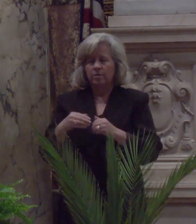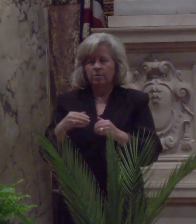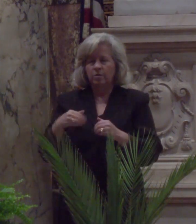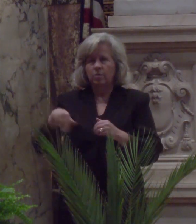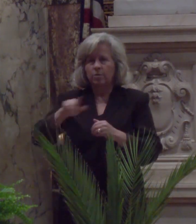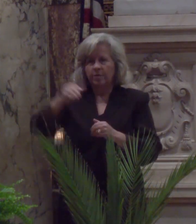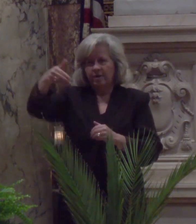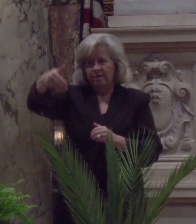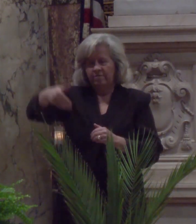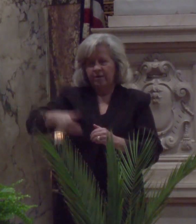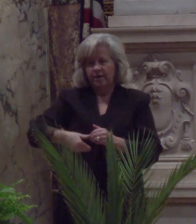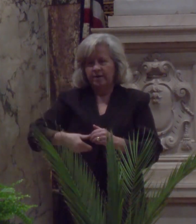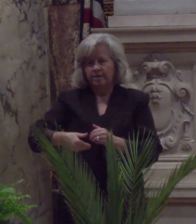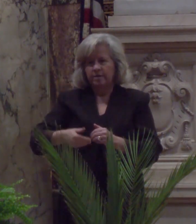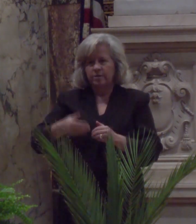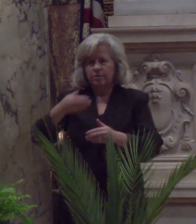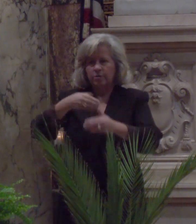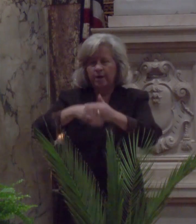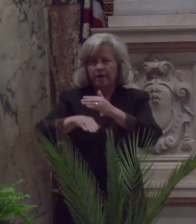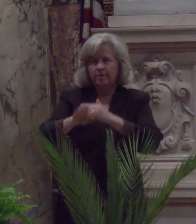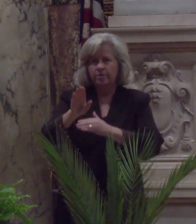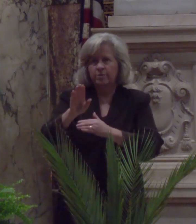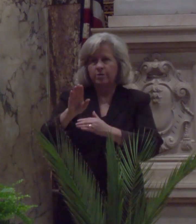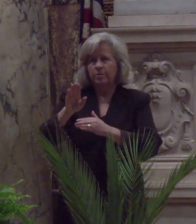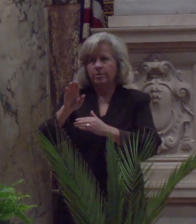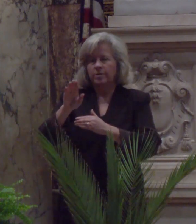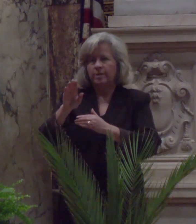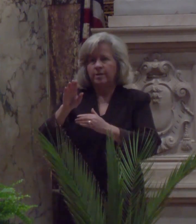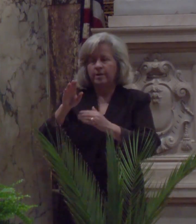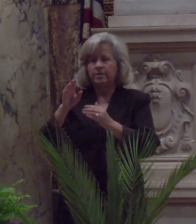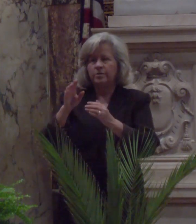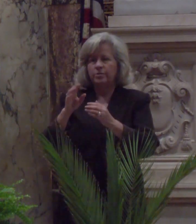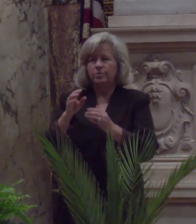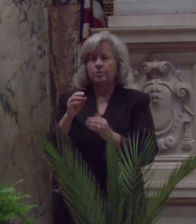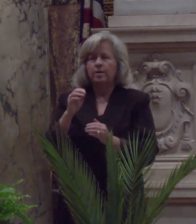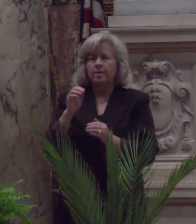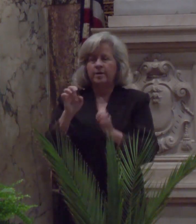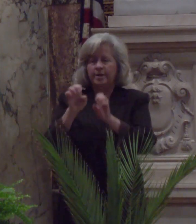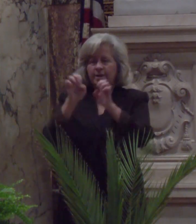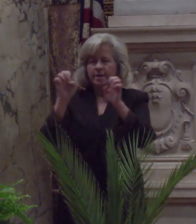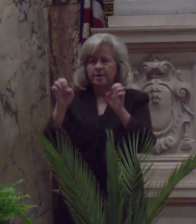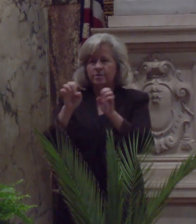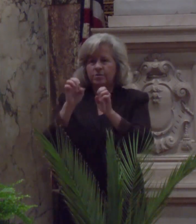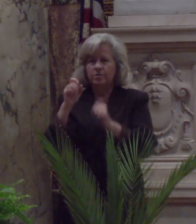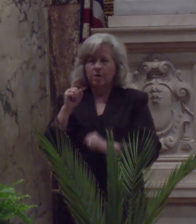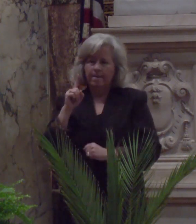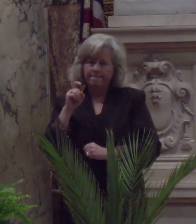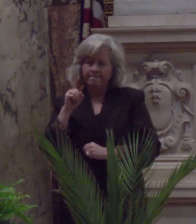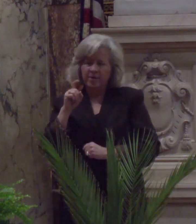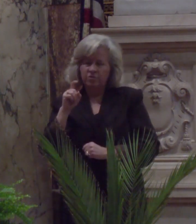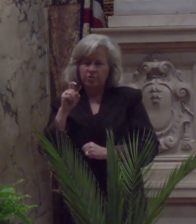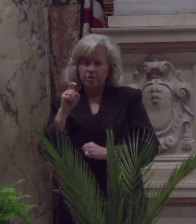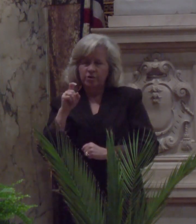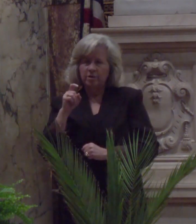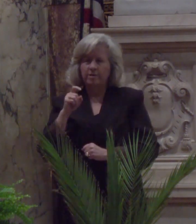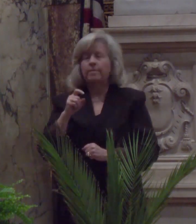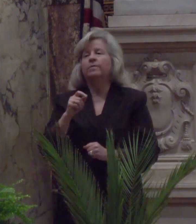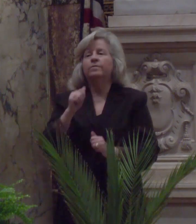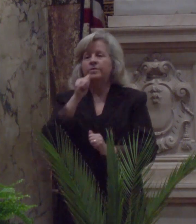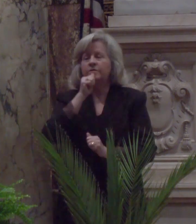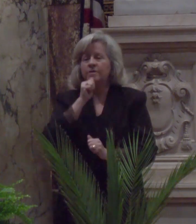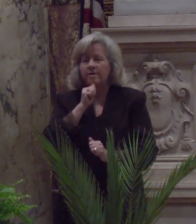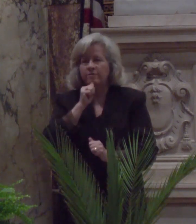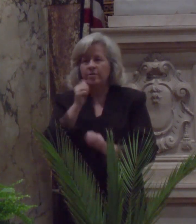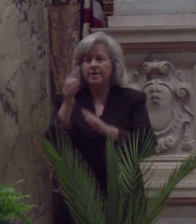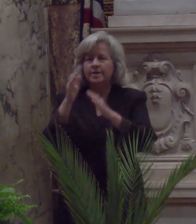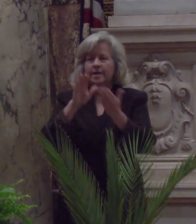being invited to enter more deeply into the Paschal mystery, that is the passion, the death, and the resurrection of our Lord